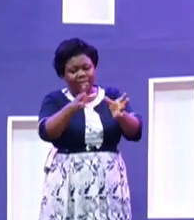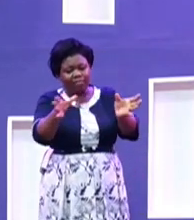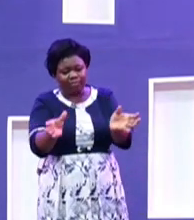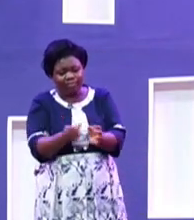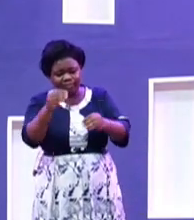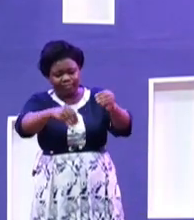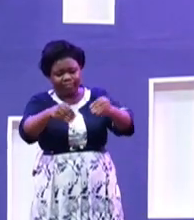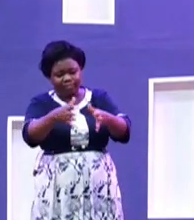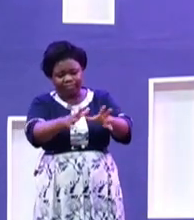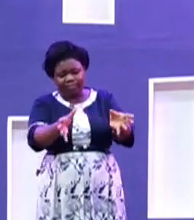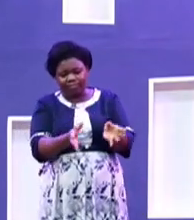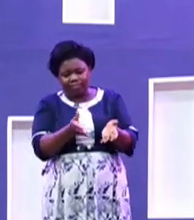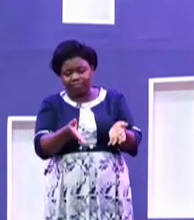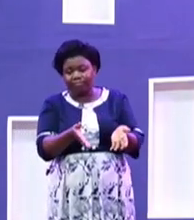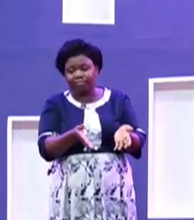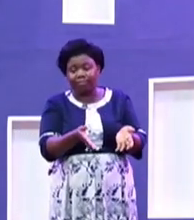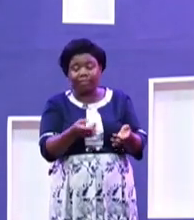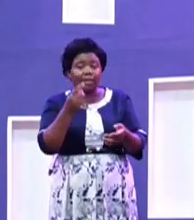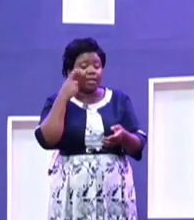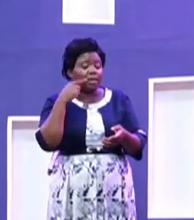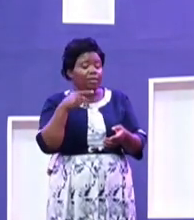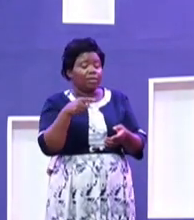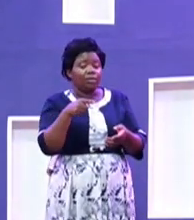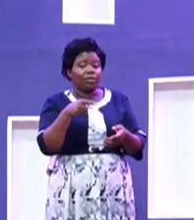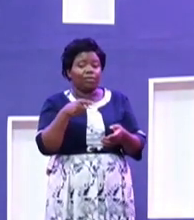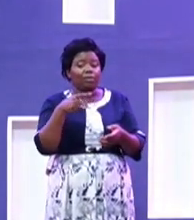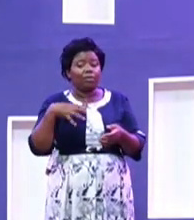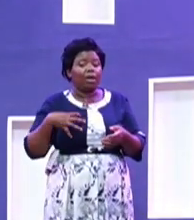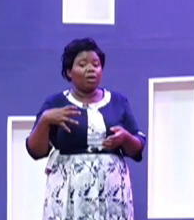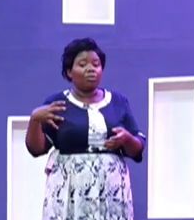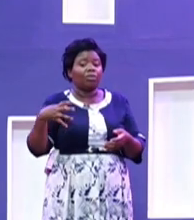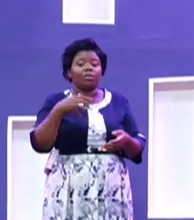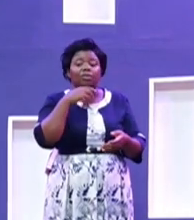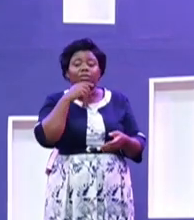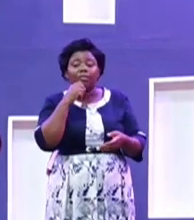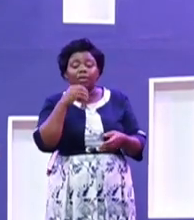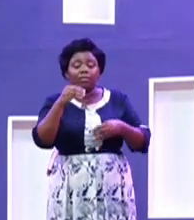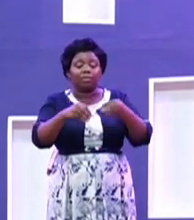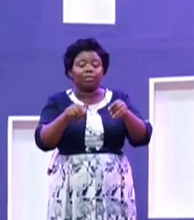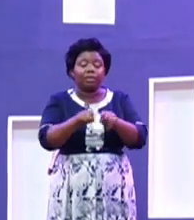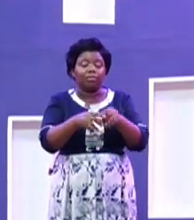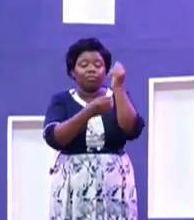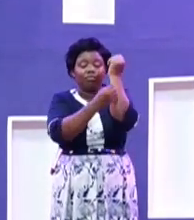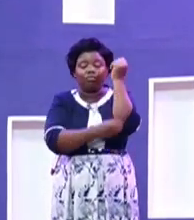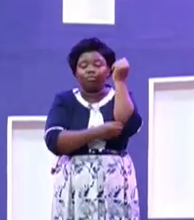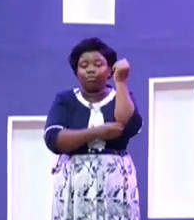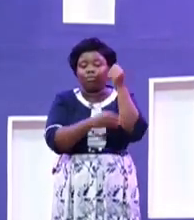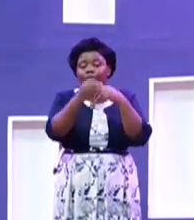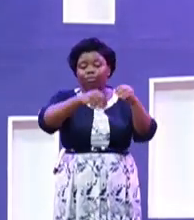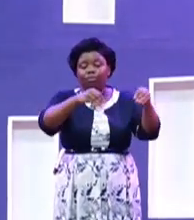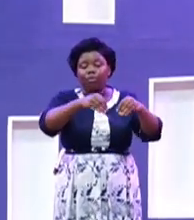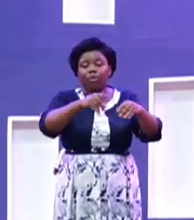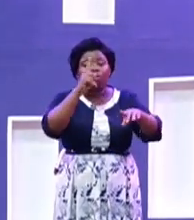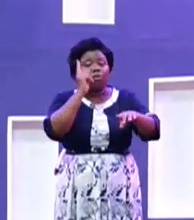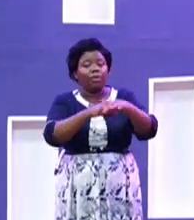okusobola okulaba we yasobola okulabira omugagga ng'awaayo n'omwavu ng'awaayo omwavu